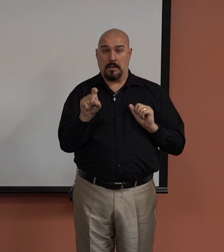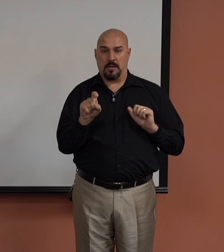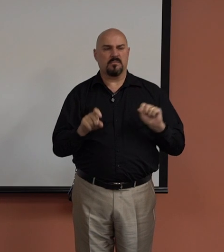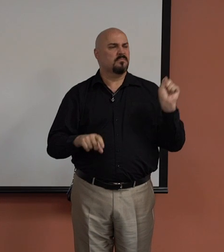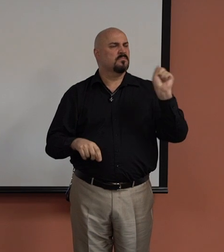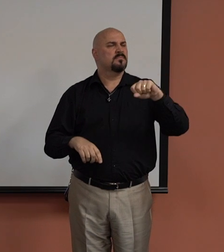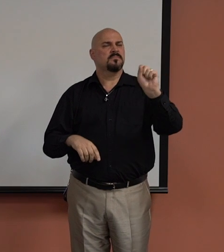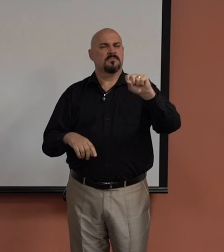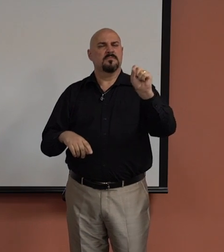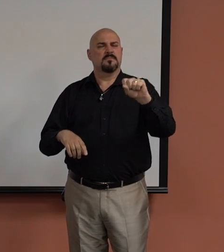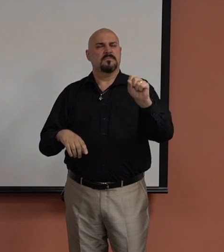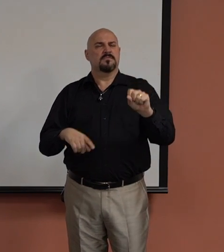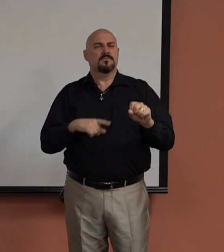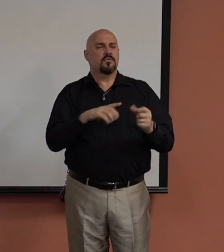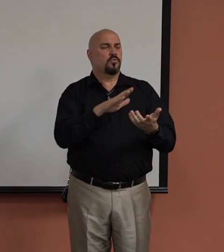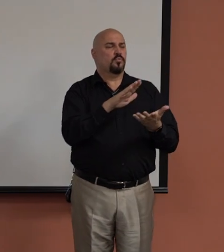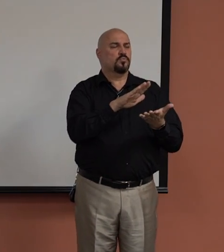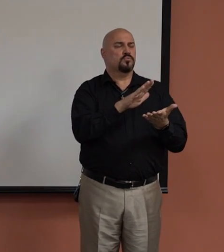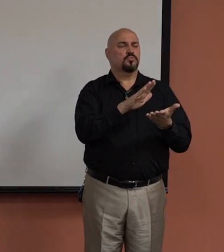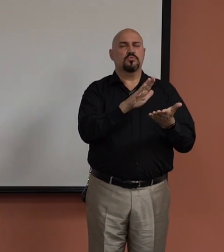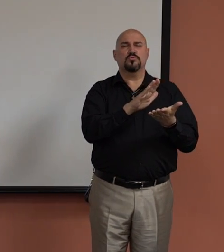impaired. And,